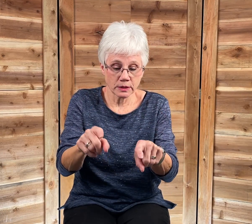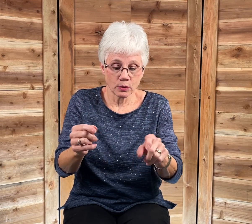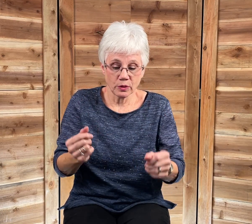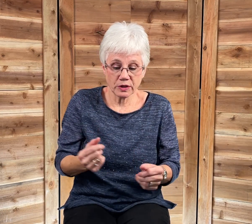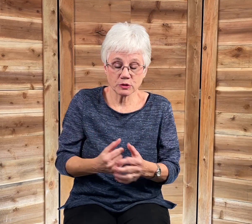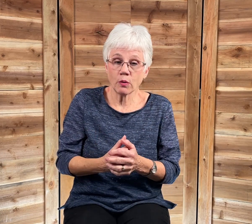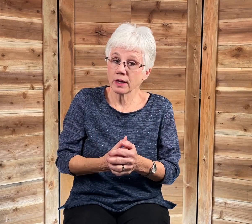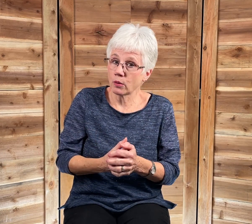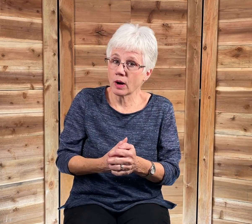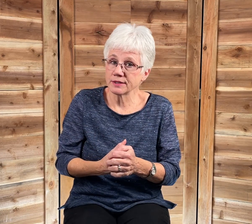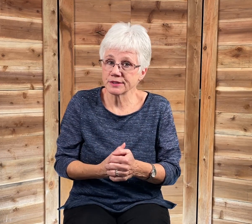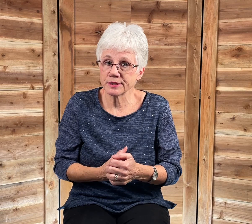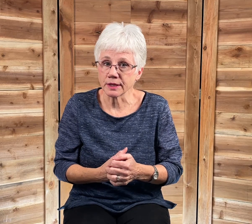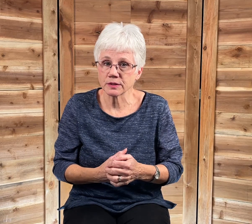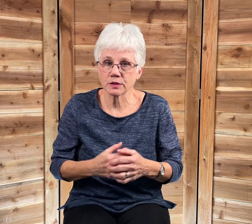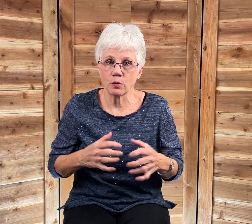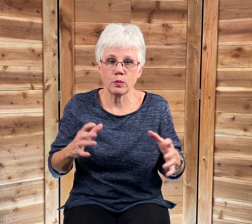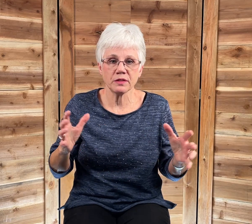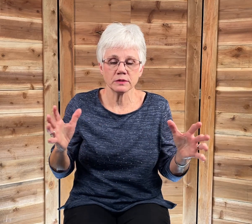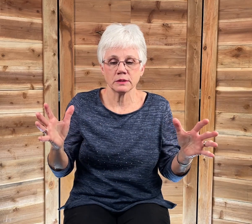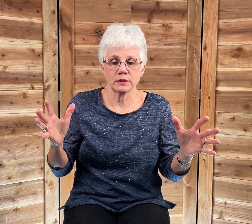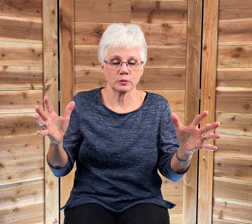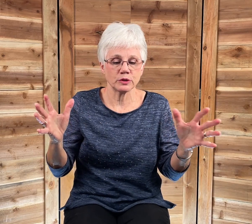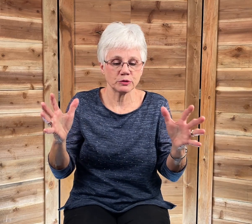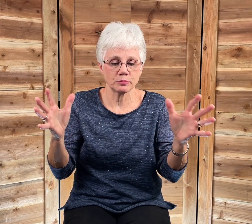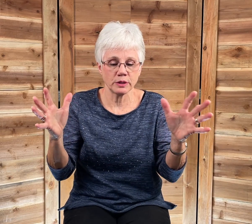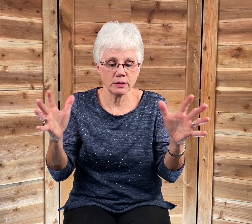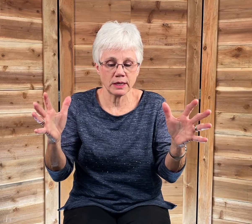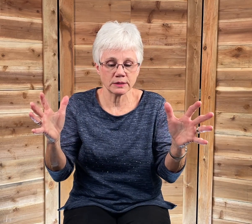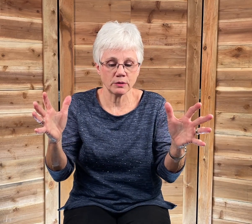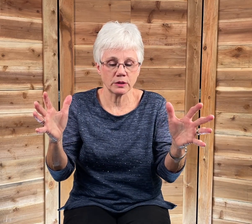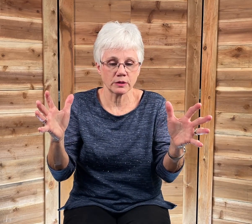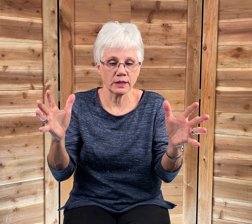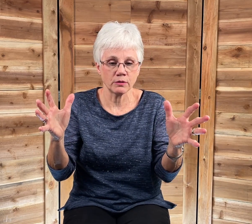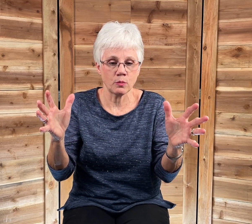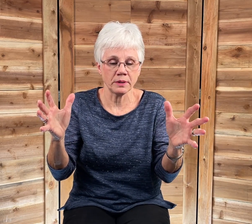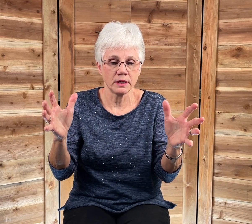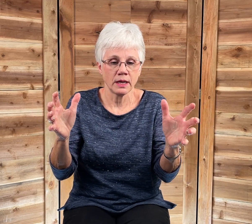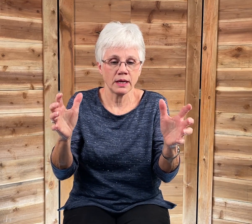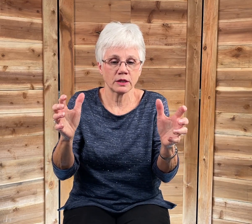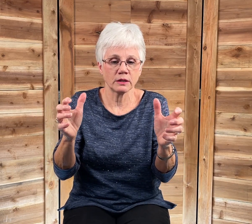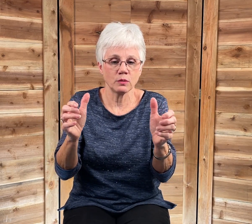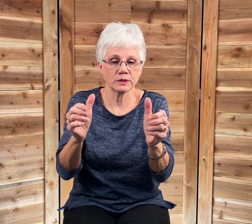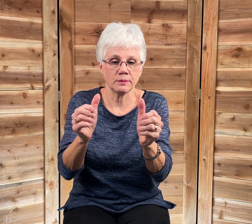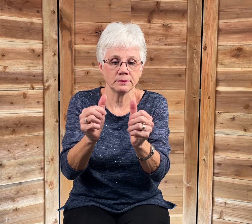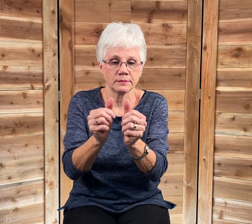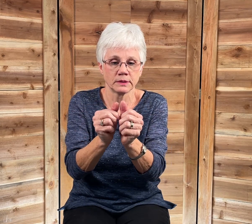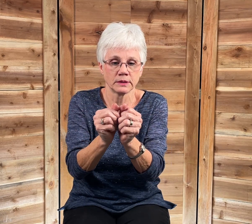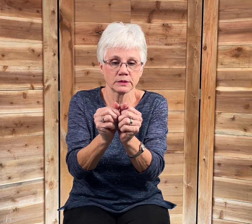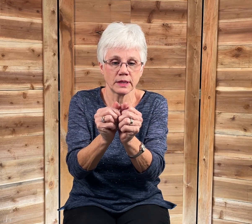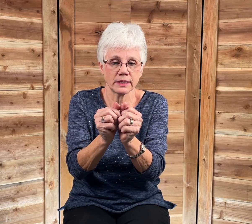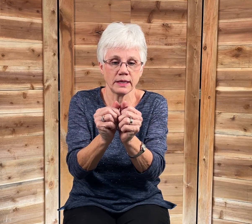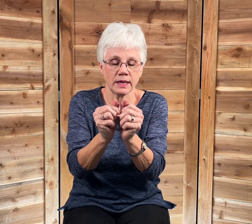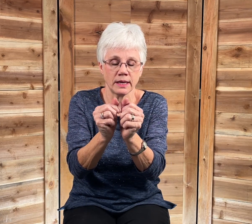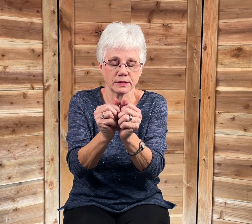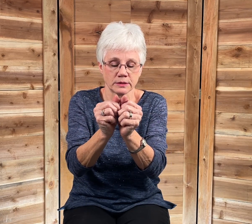brings. With each morning, I'll rise and sing. So with is a nice word. You just bring your hands out here. Again, they're open. And you close them